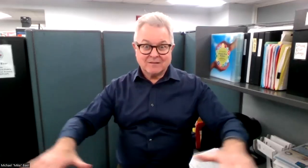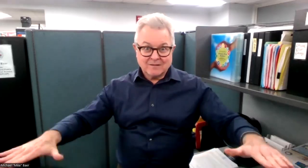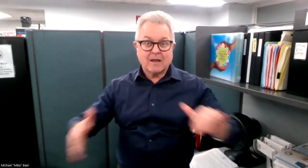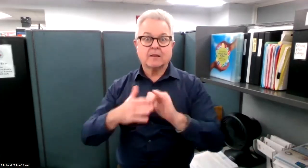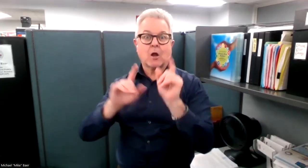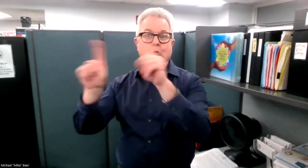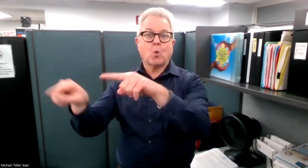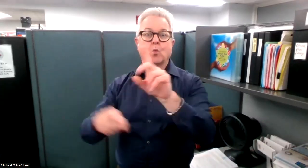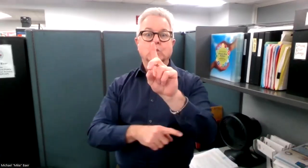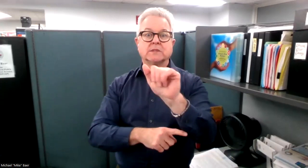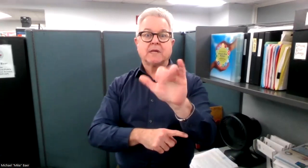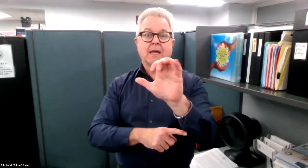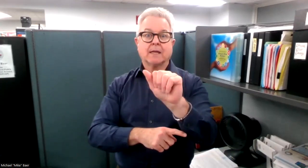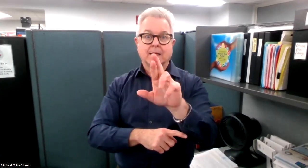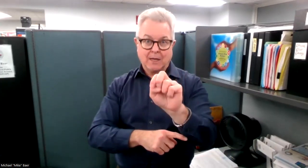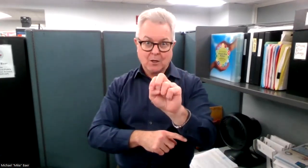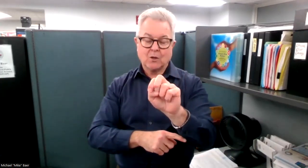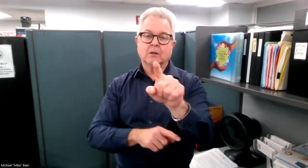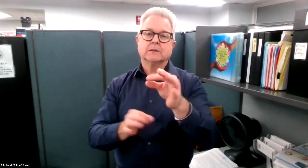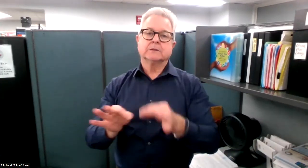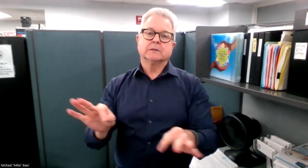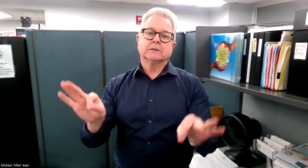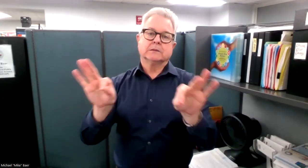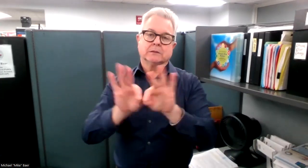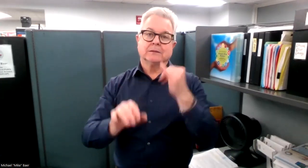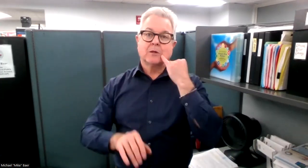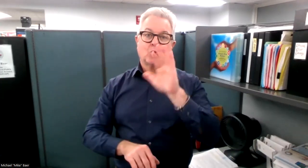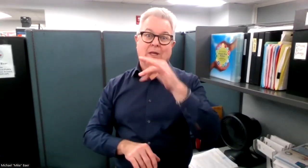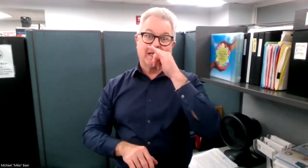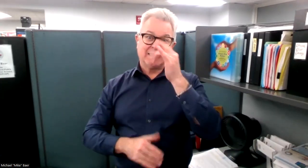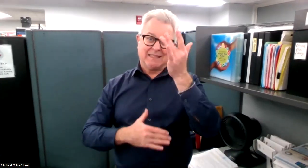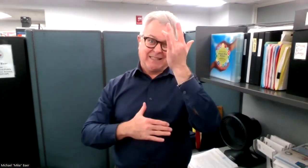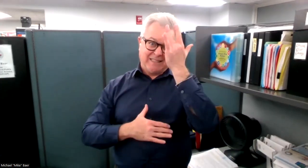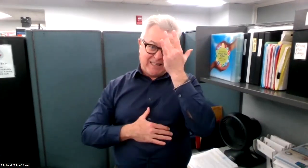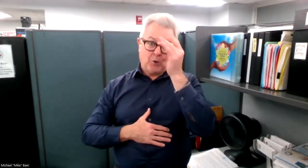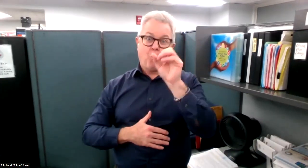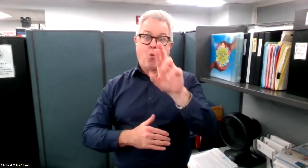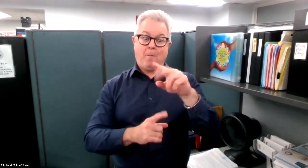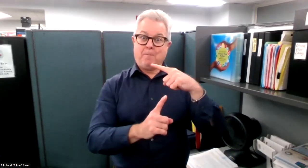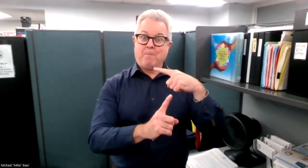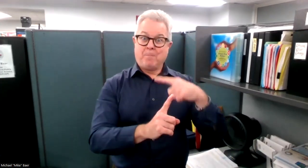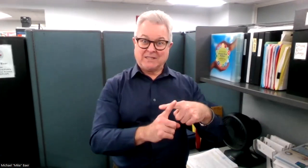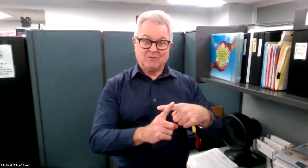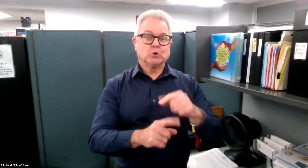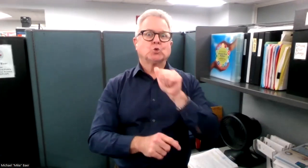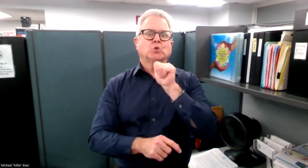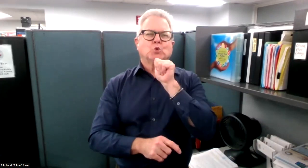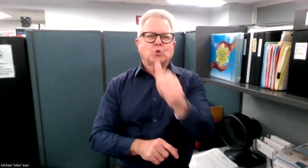you have young children who go to daycare, it is critically important, imperative, that if they are sick